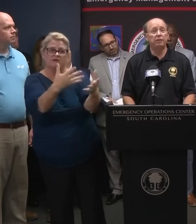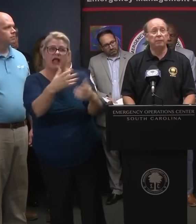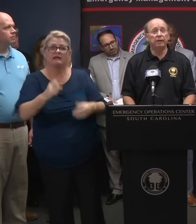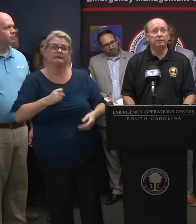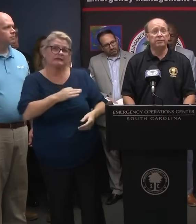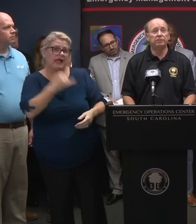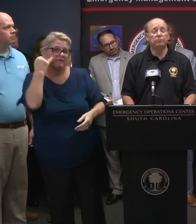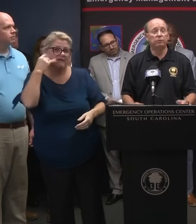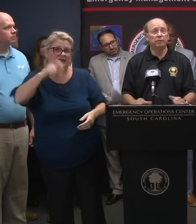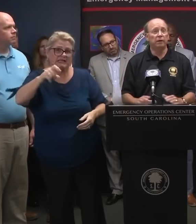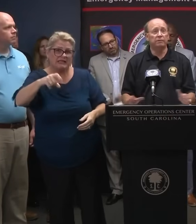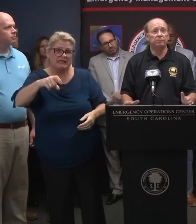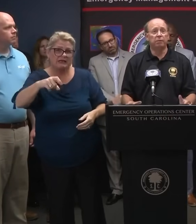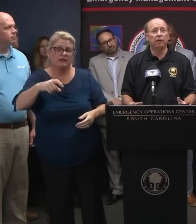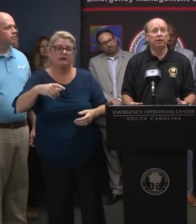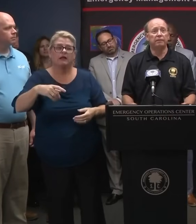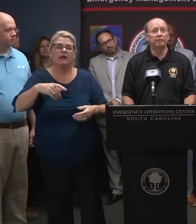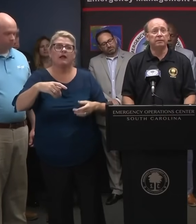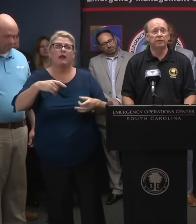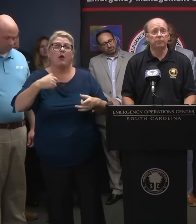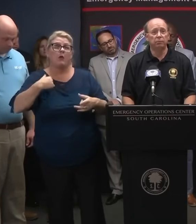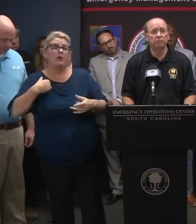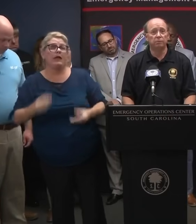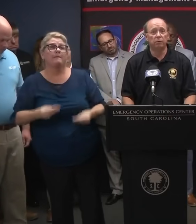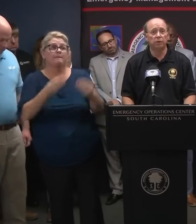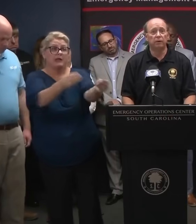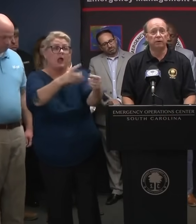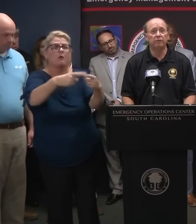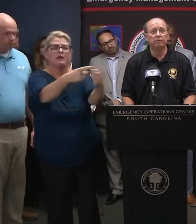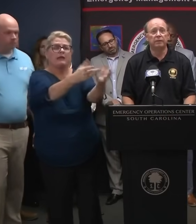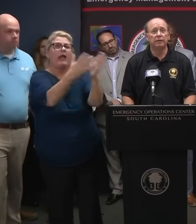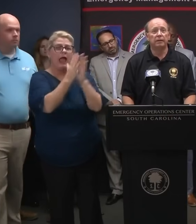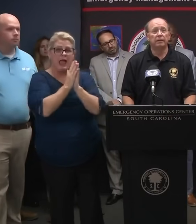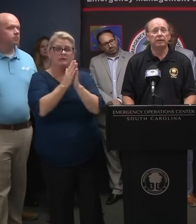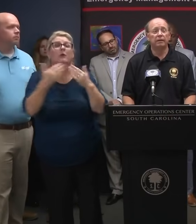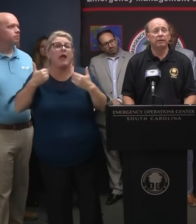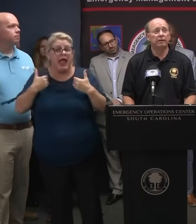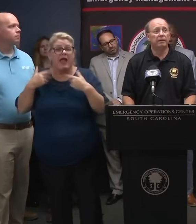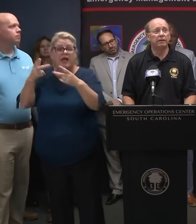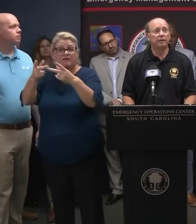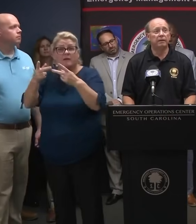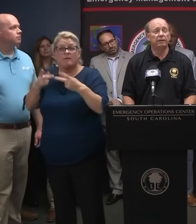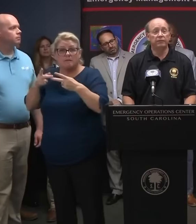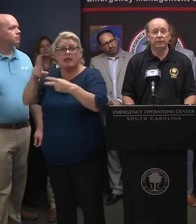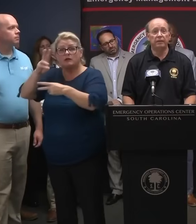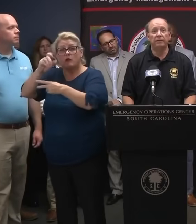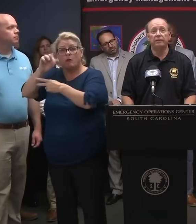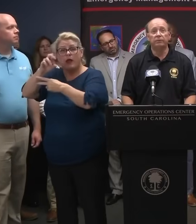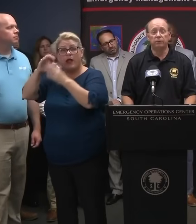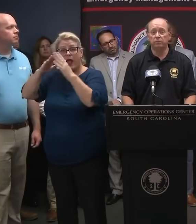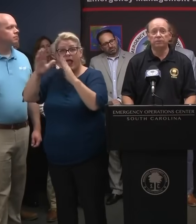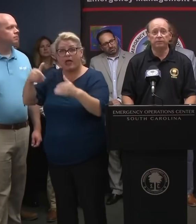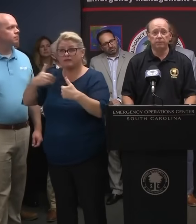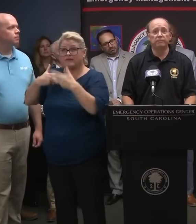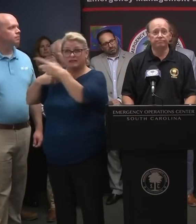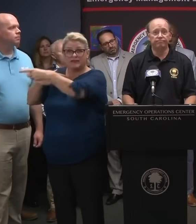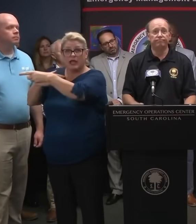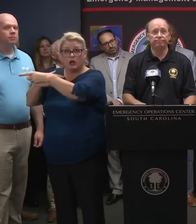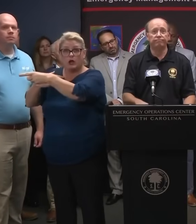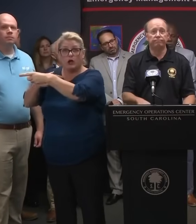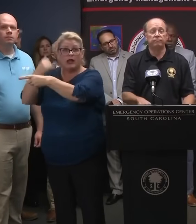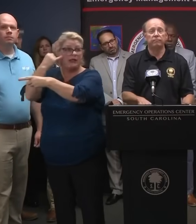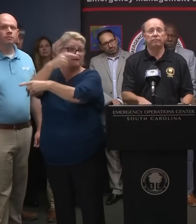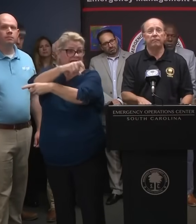of an on-demand system. We've got supplies at our Winnsboro warehouse, and if they need it, we will ship it. Okay,